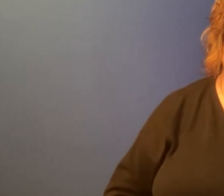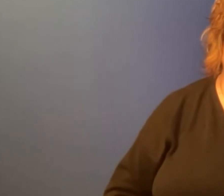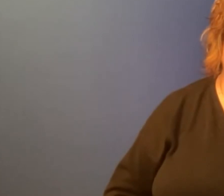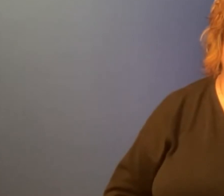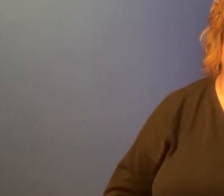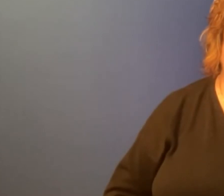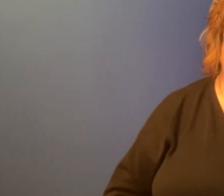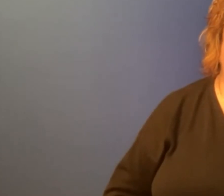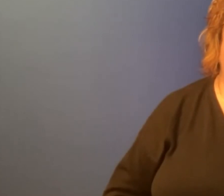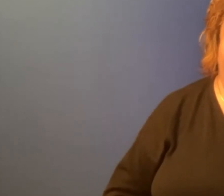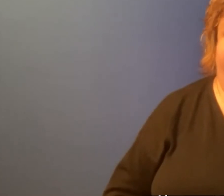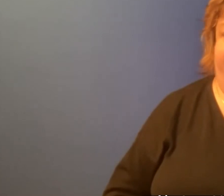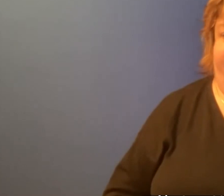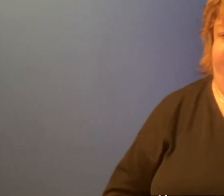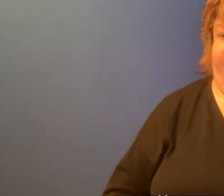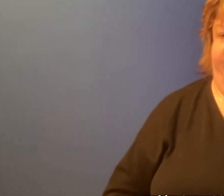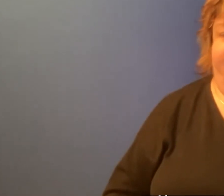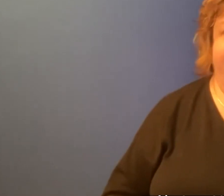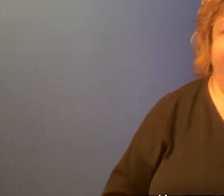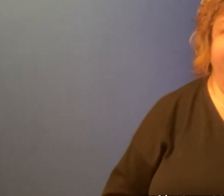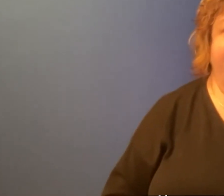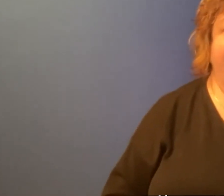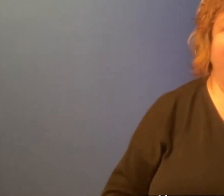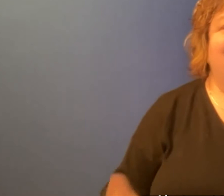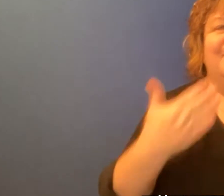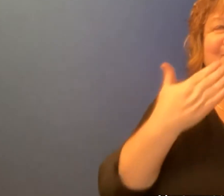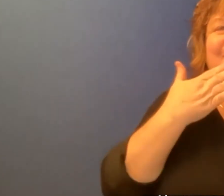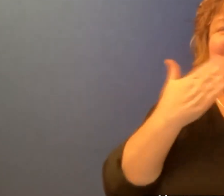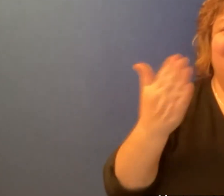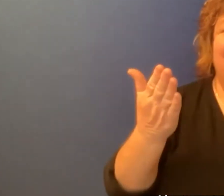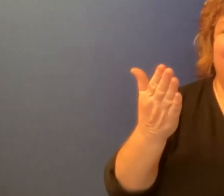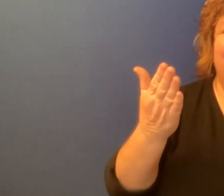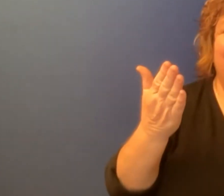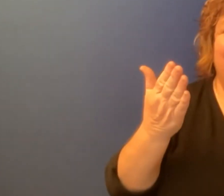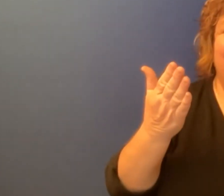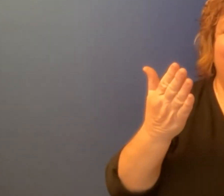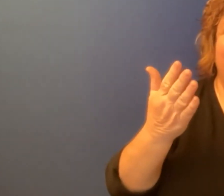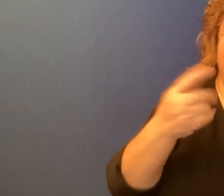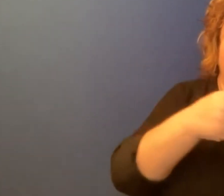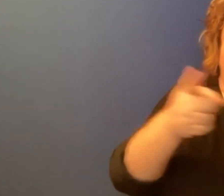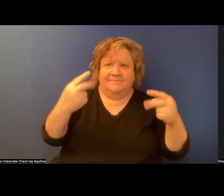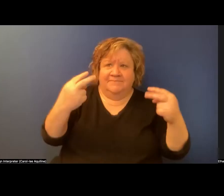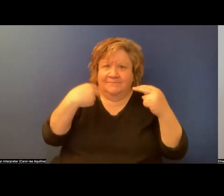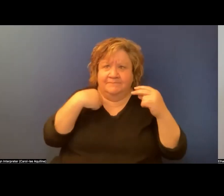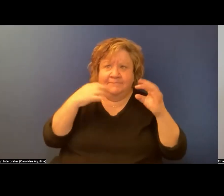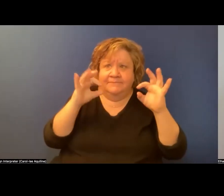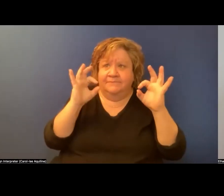Thank you very much. I just want to confirm that everybody can see me and hear me properly.